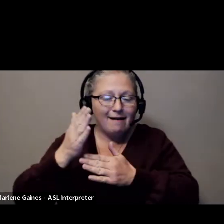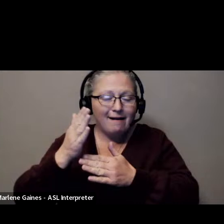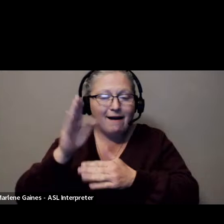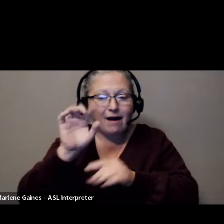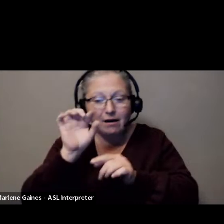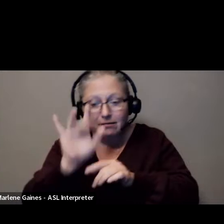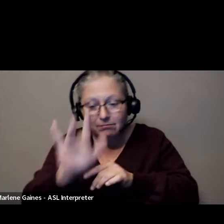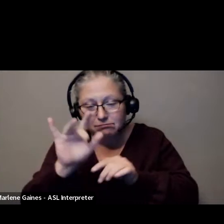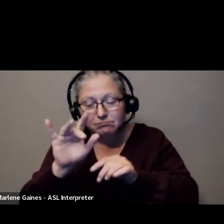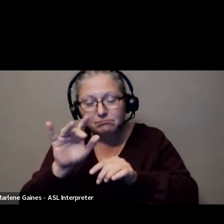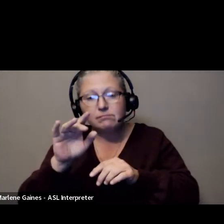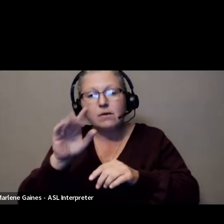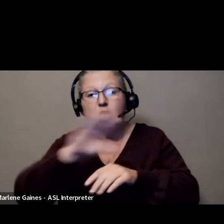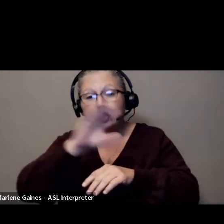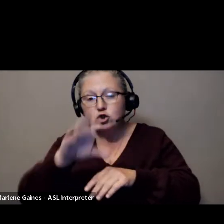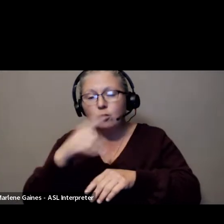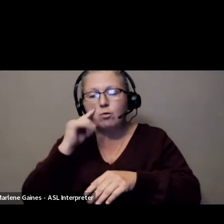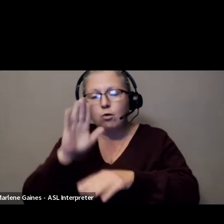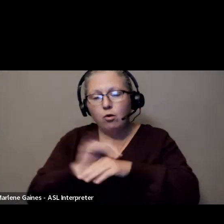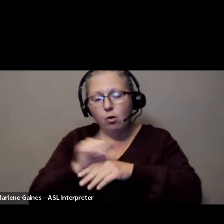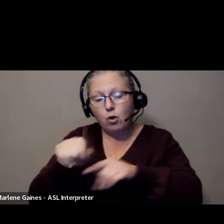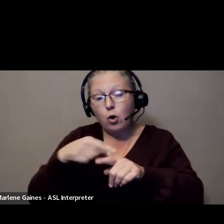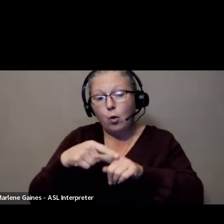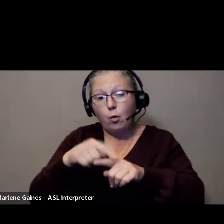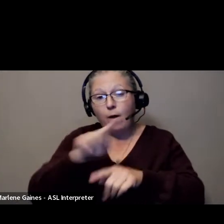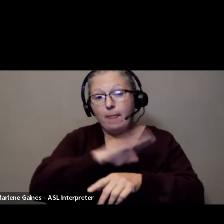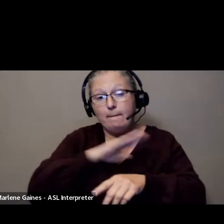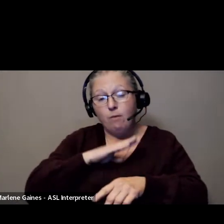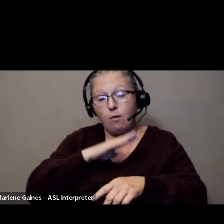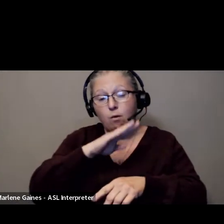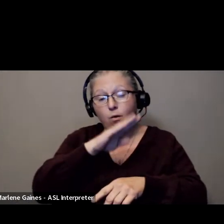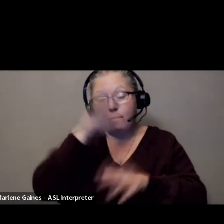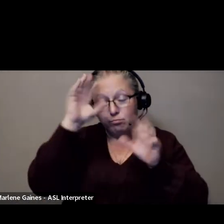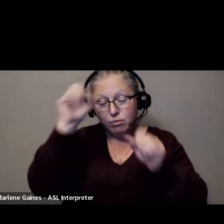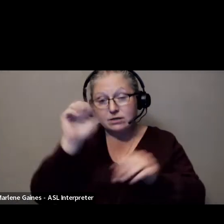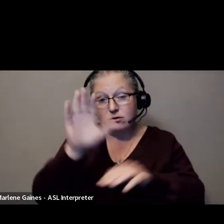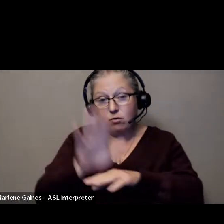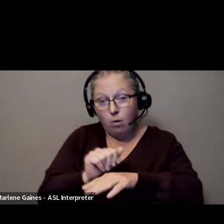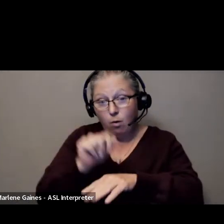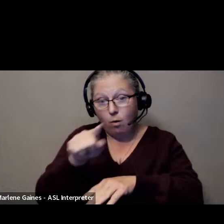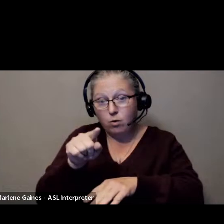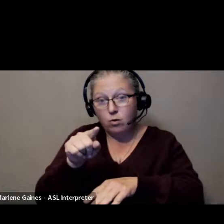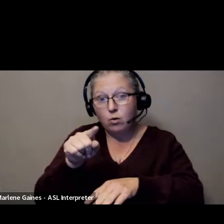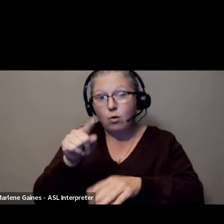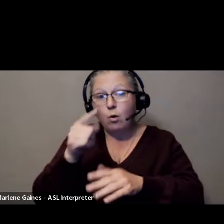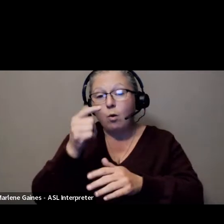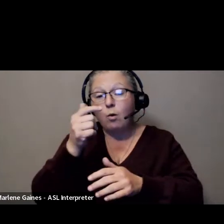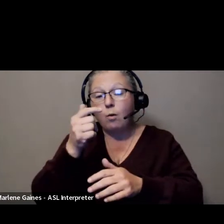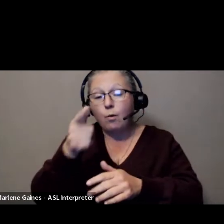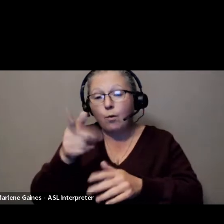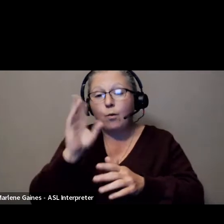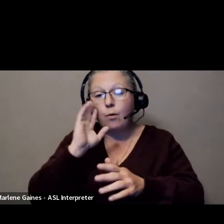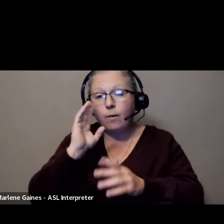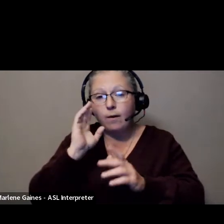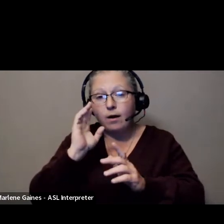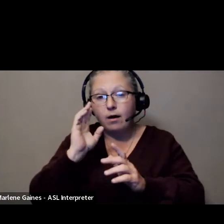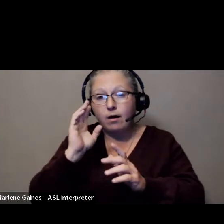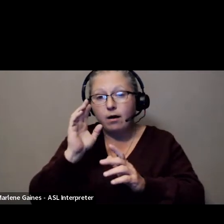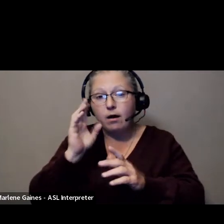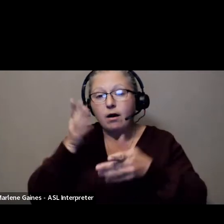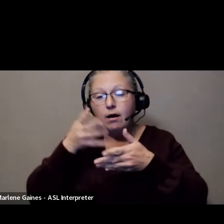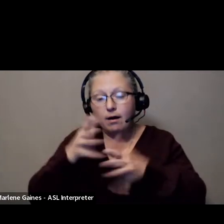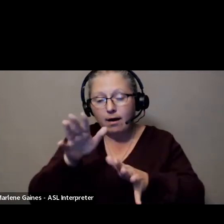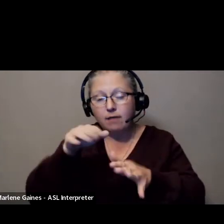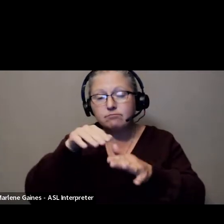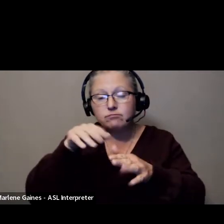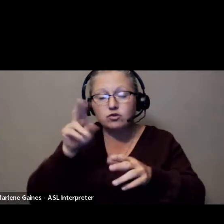be recognized. When invited to do so by the board president for each item on which you wish to comment, you will be admitted to speak as